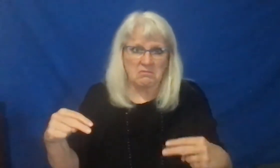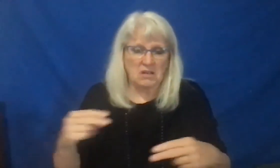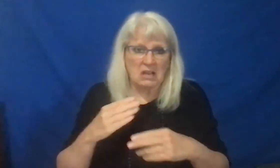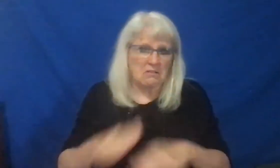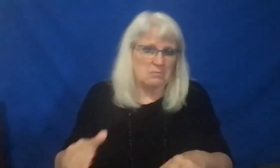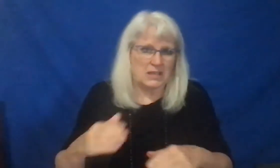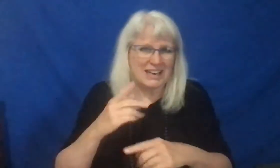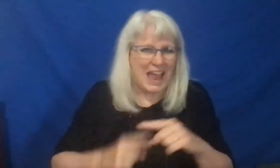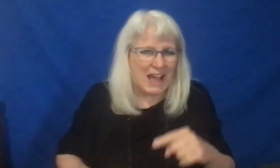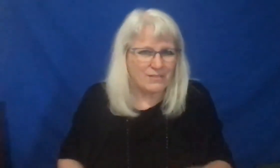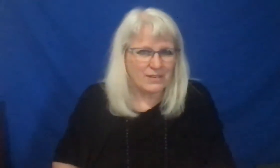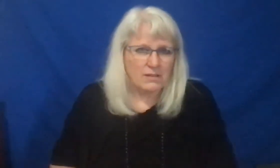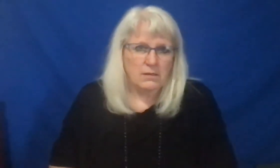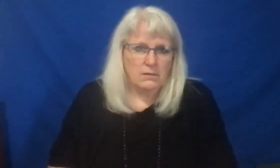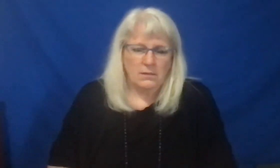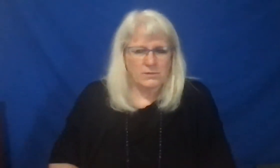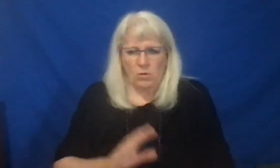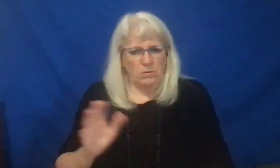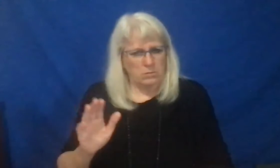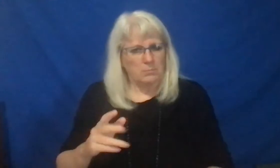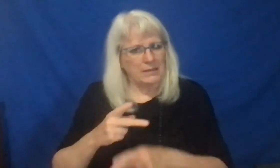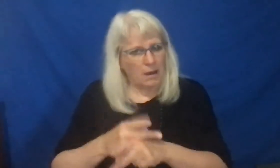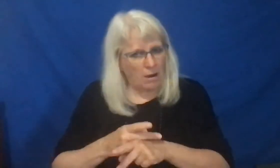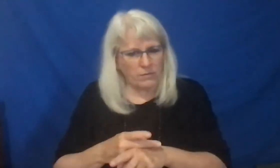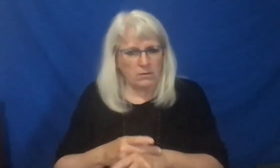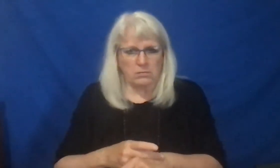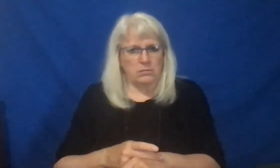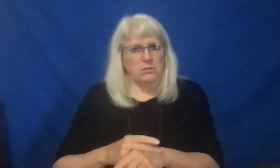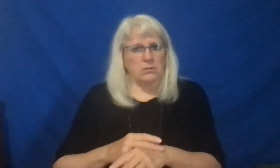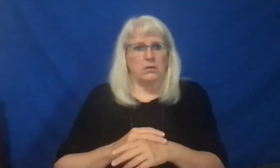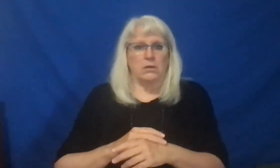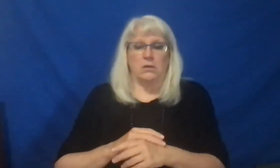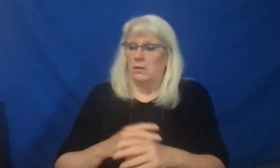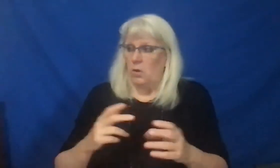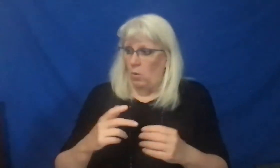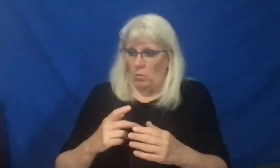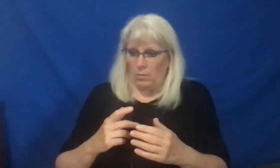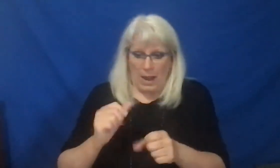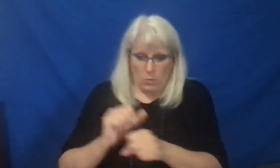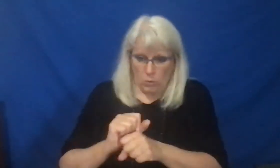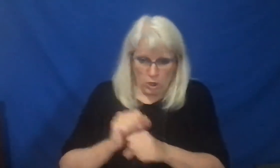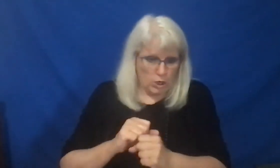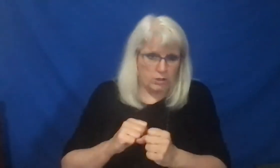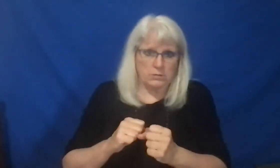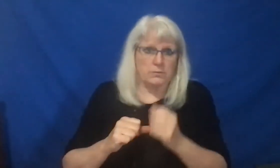in anything that I do, whether it's reading stories for a pamphlet or walking a sponsee through the doctor's